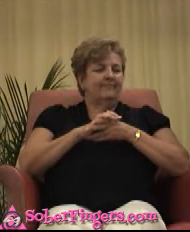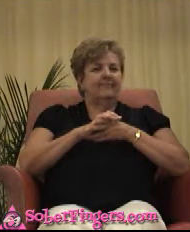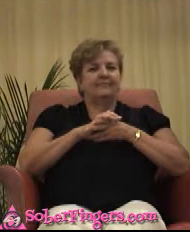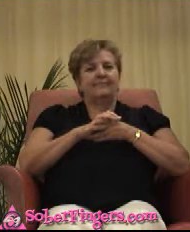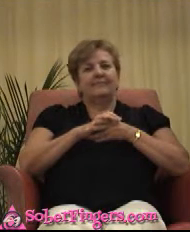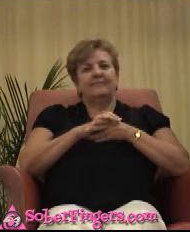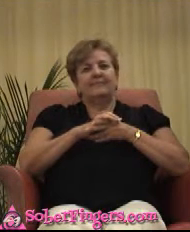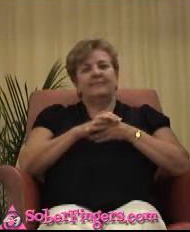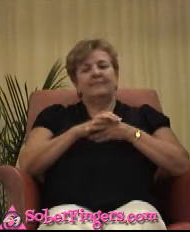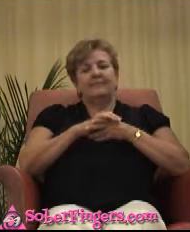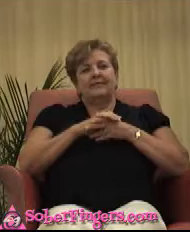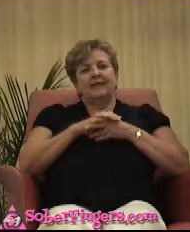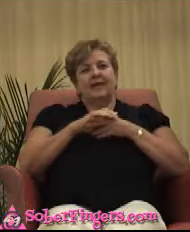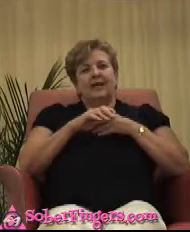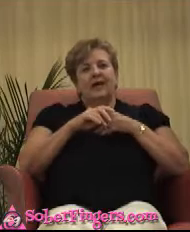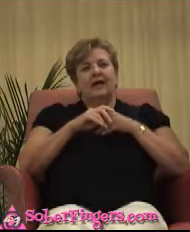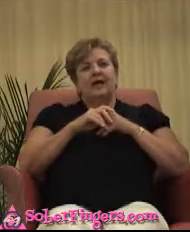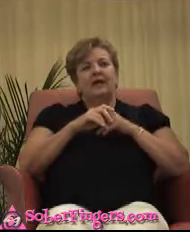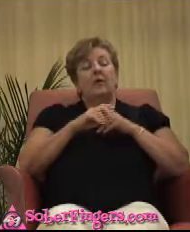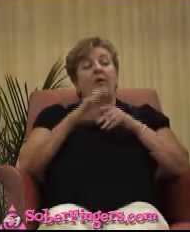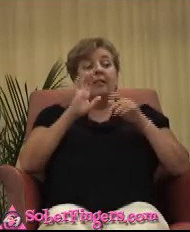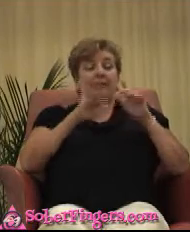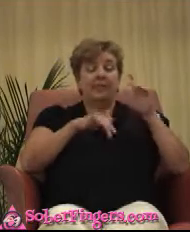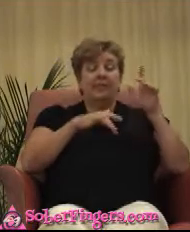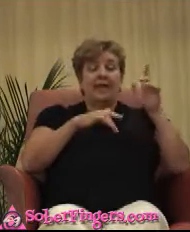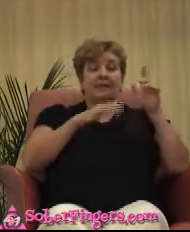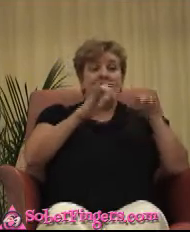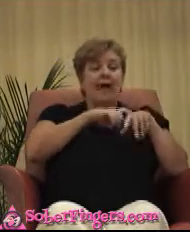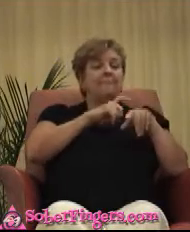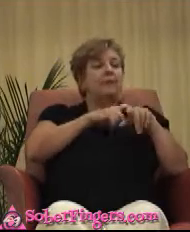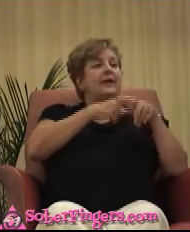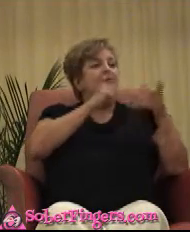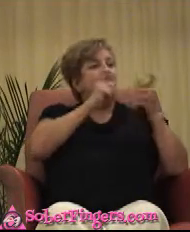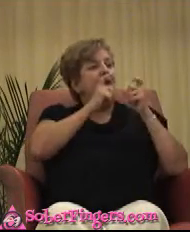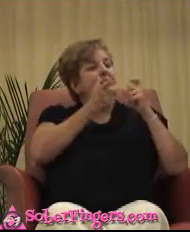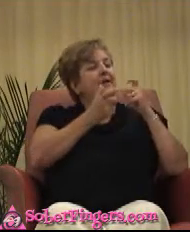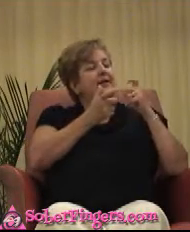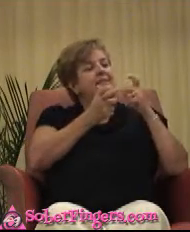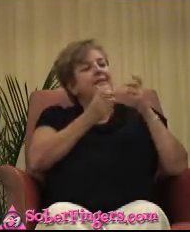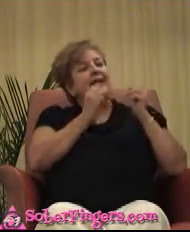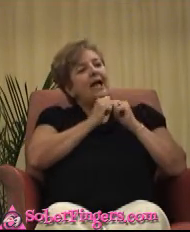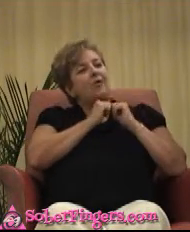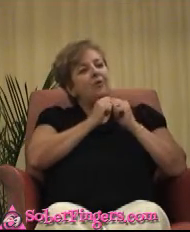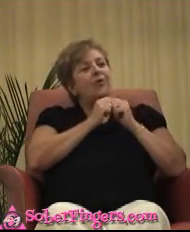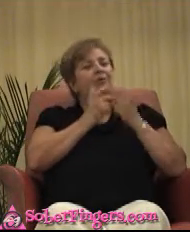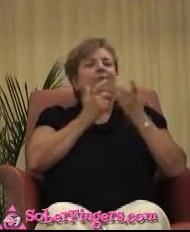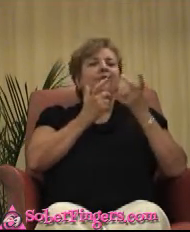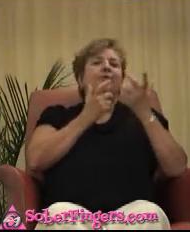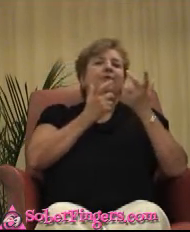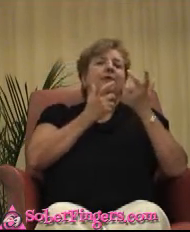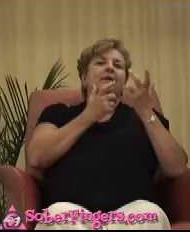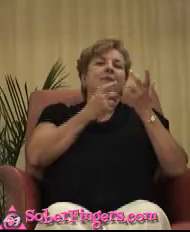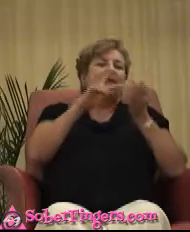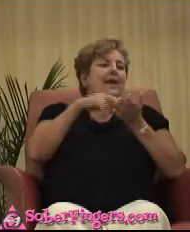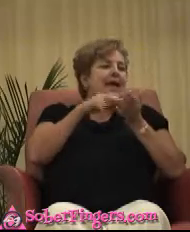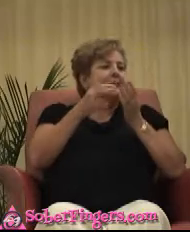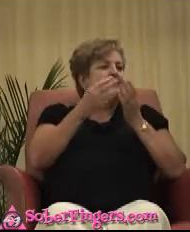day. She went home to Kansas with me on leave, met my family. I told her about my family. I told her what to expect. I had